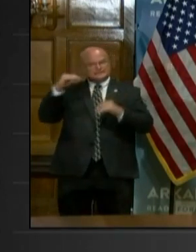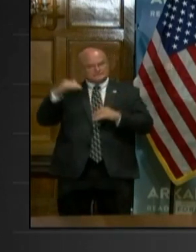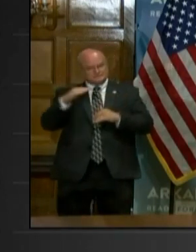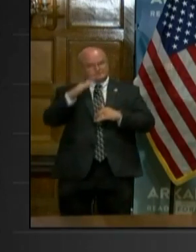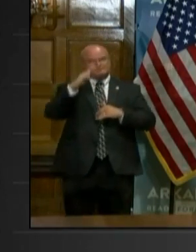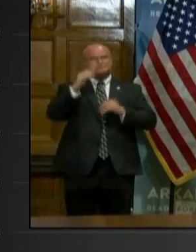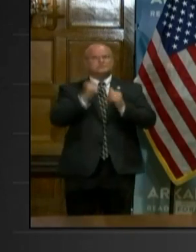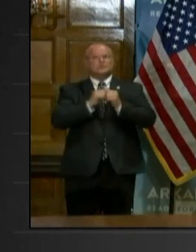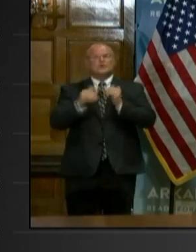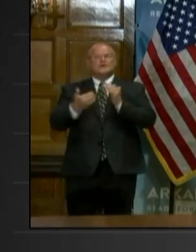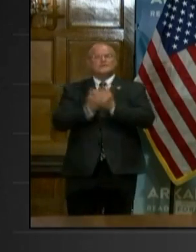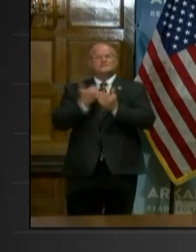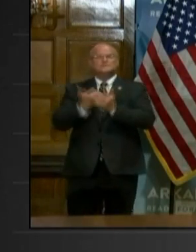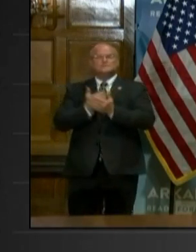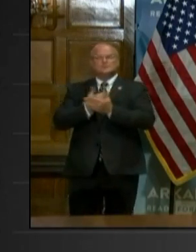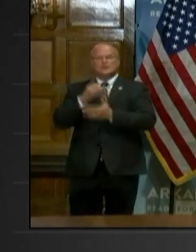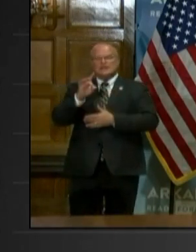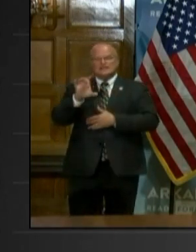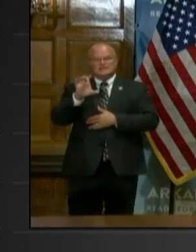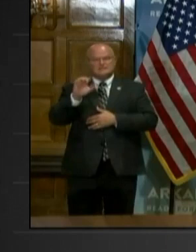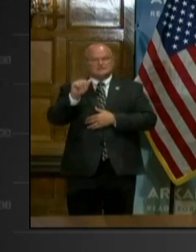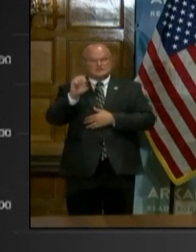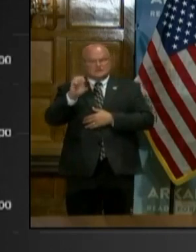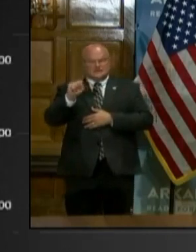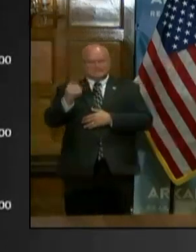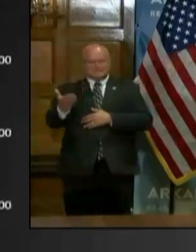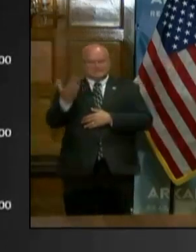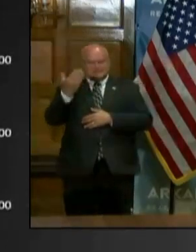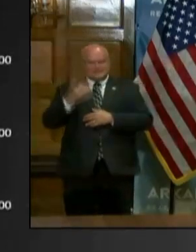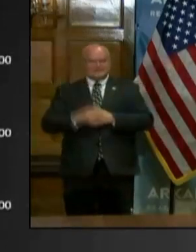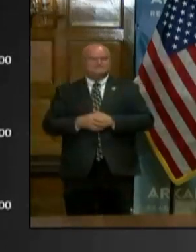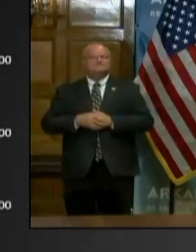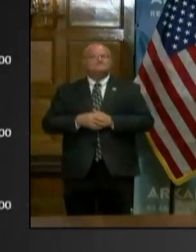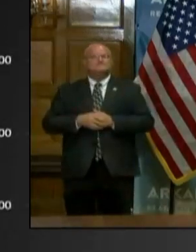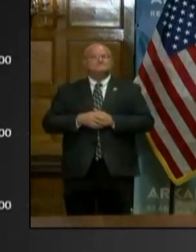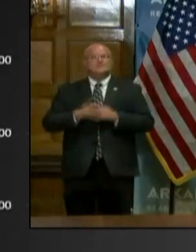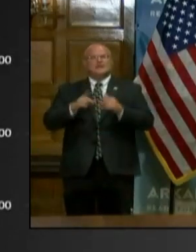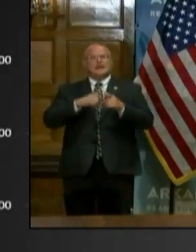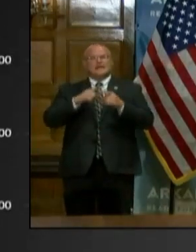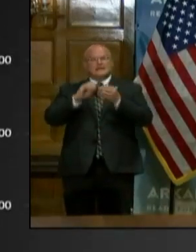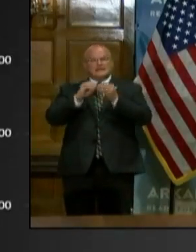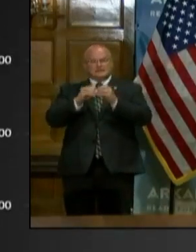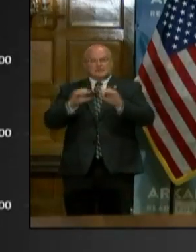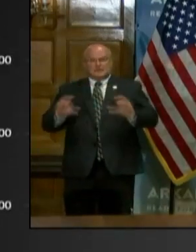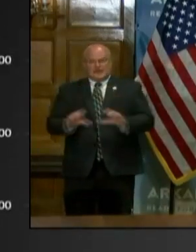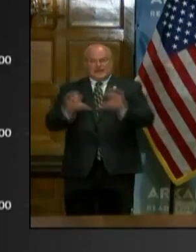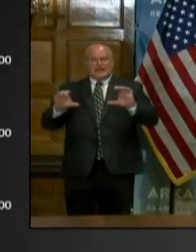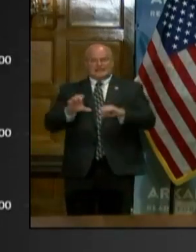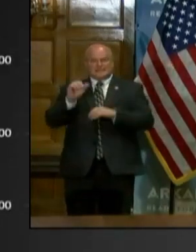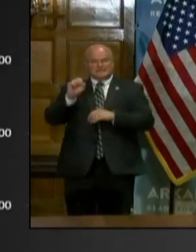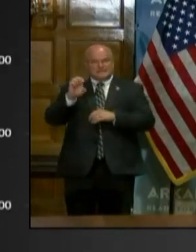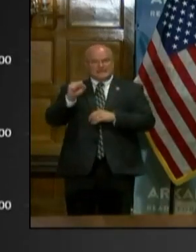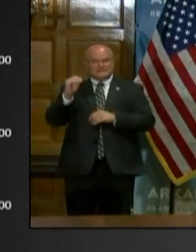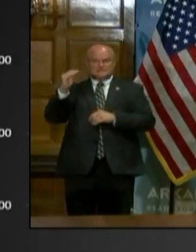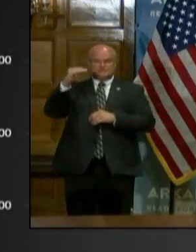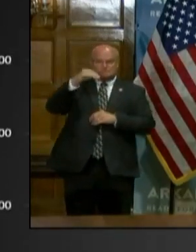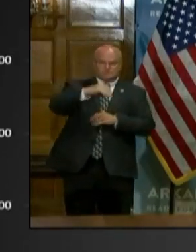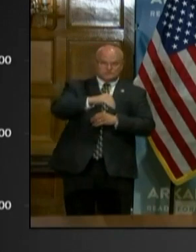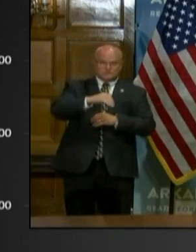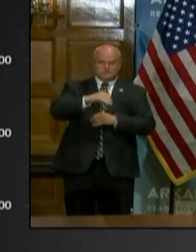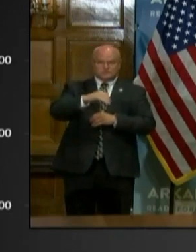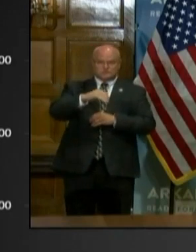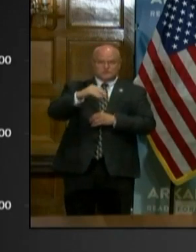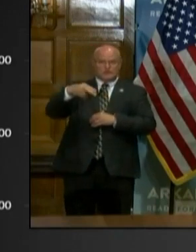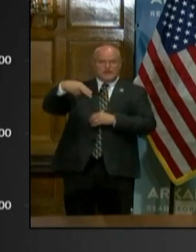bit with this spike of 800 cases in the coming days. And then the number of active cases, we declined. We're not at the